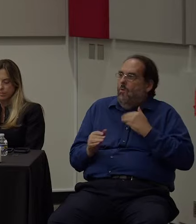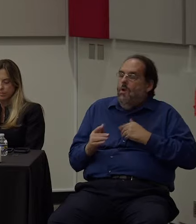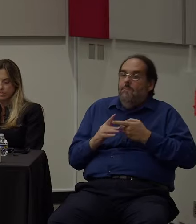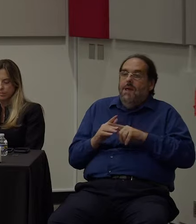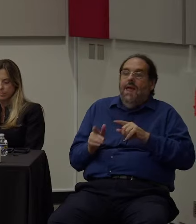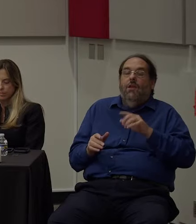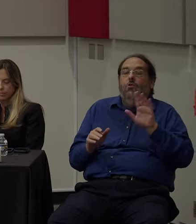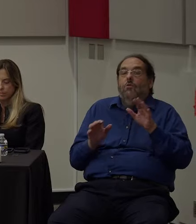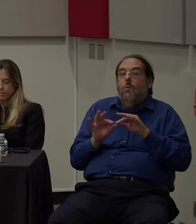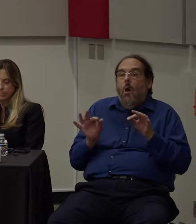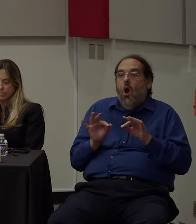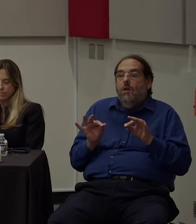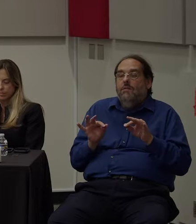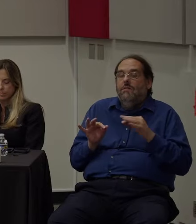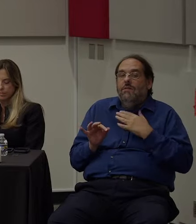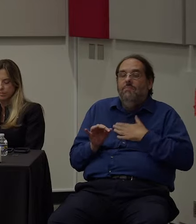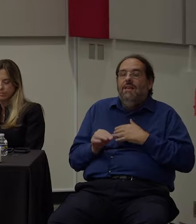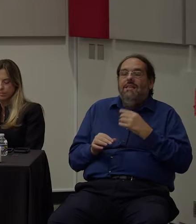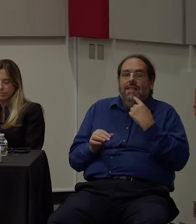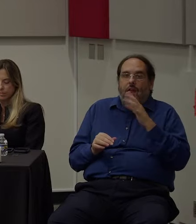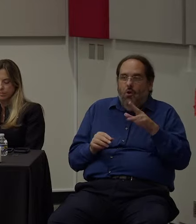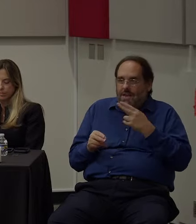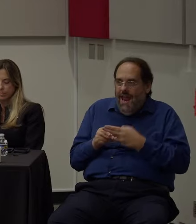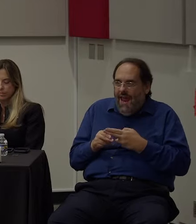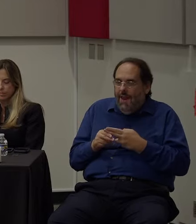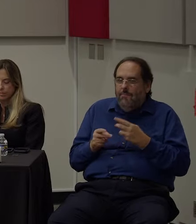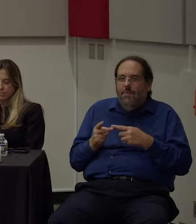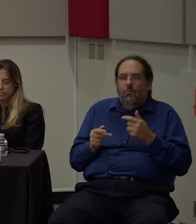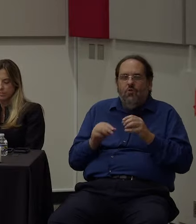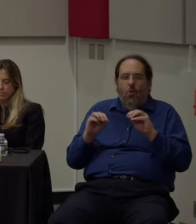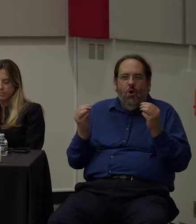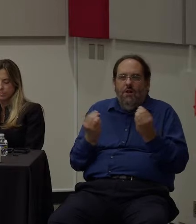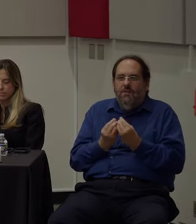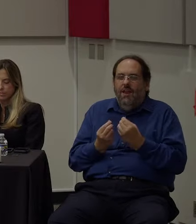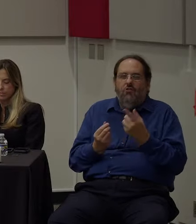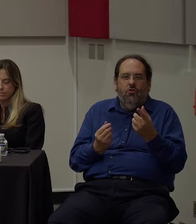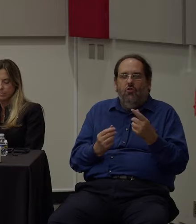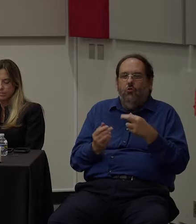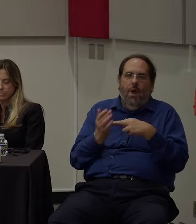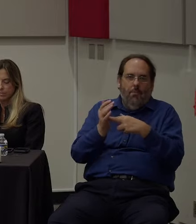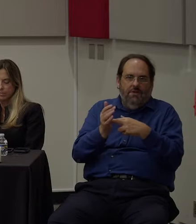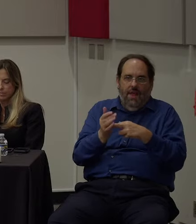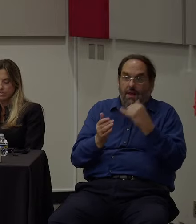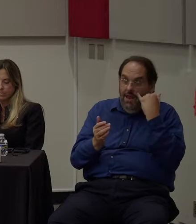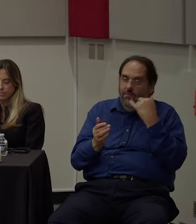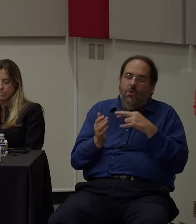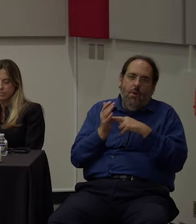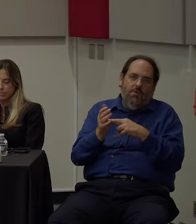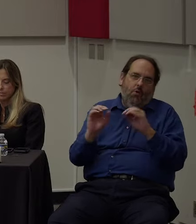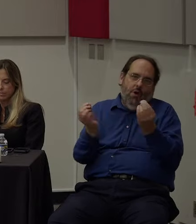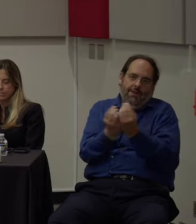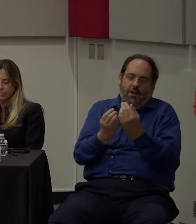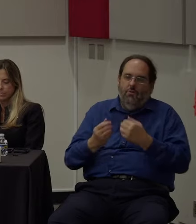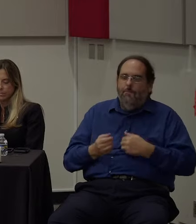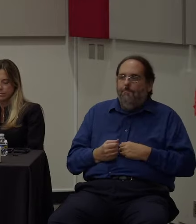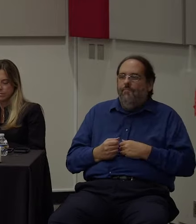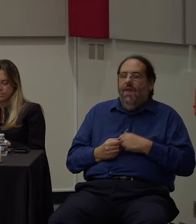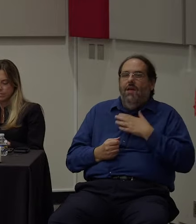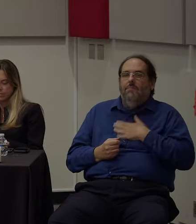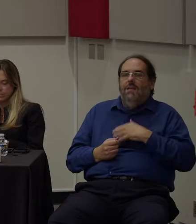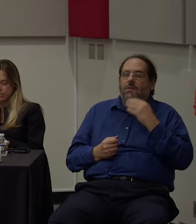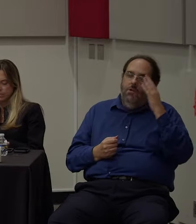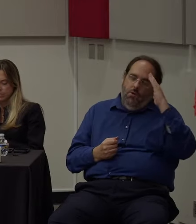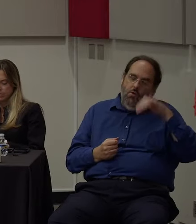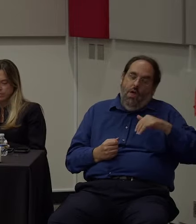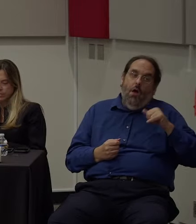you begin your remarks, please state your name and the organization you represent, if any. Please